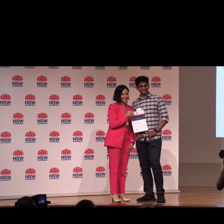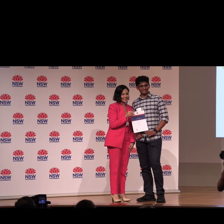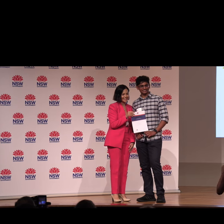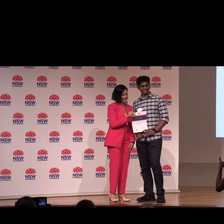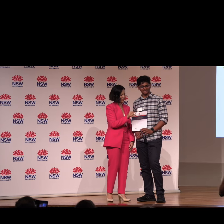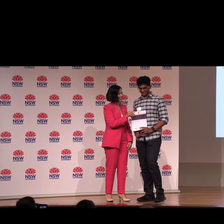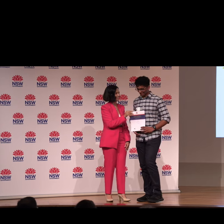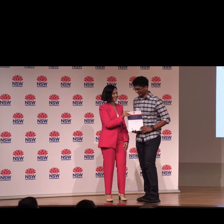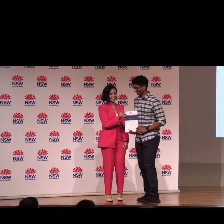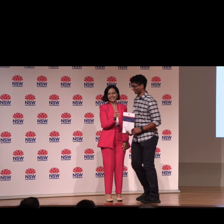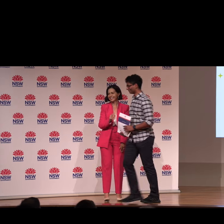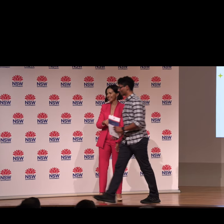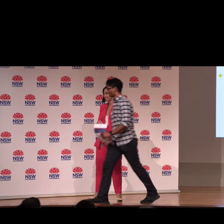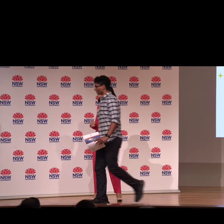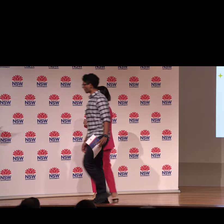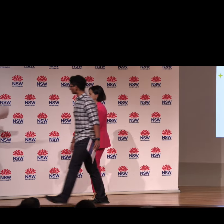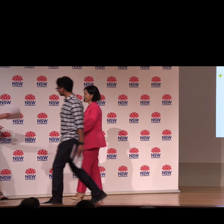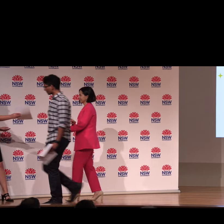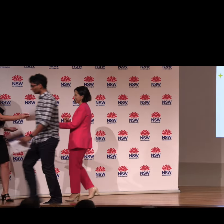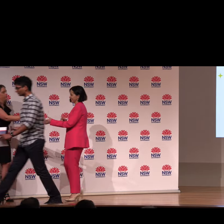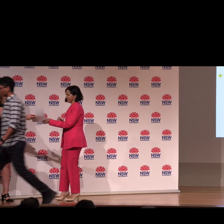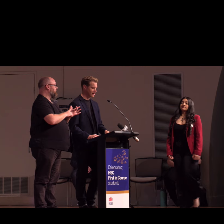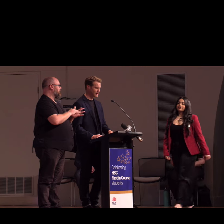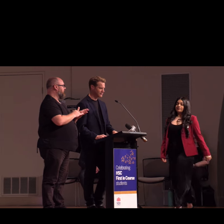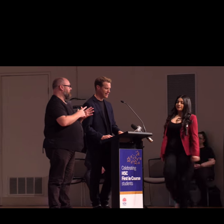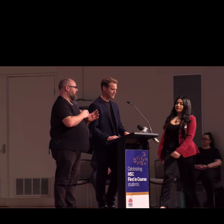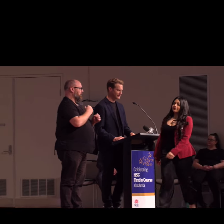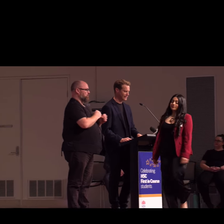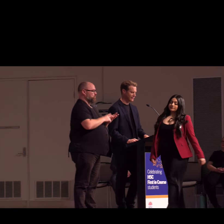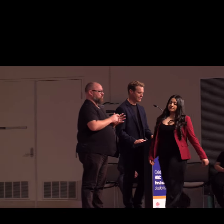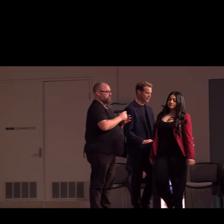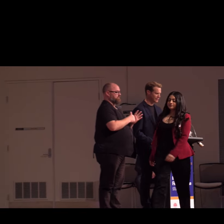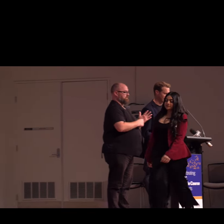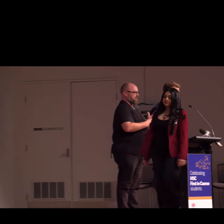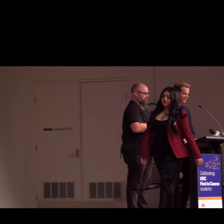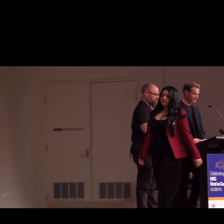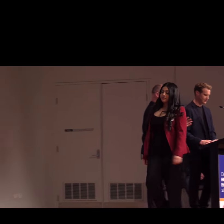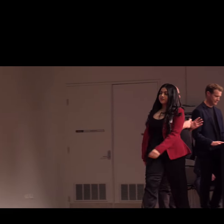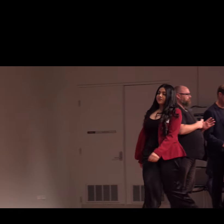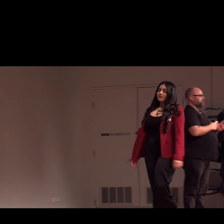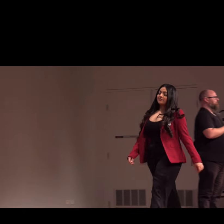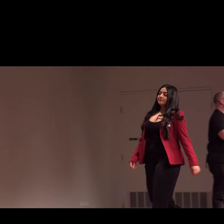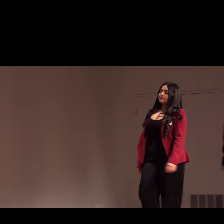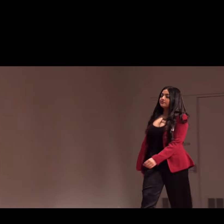In Hindi continuers, Lisa Gupta, Secondary College of Languages, The Hills Sports Campus.